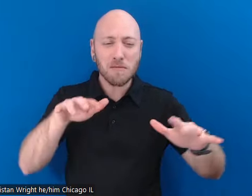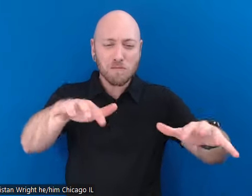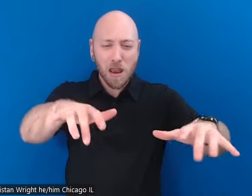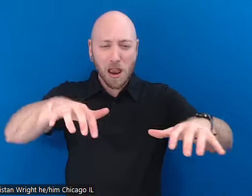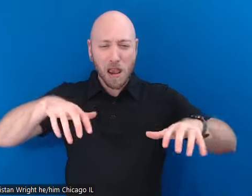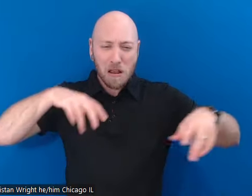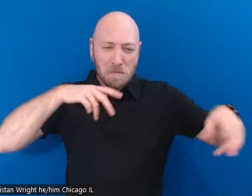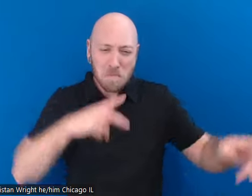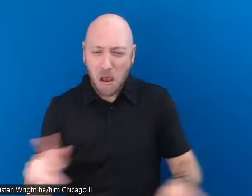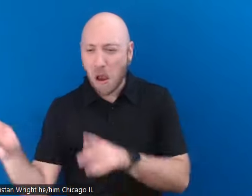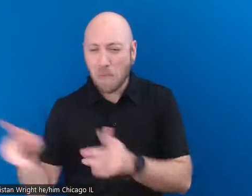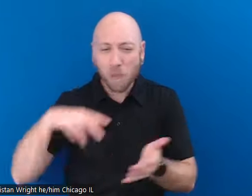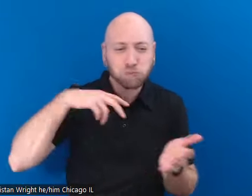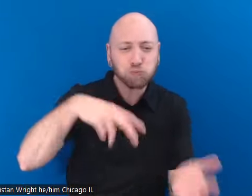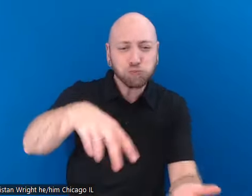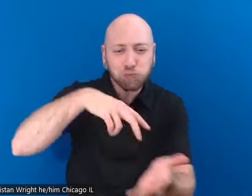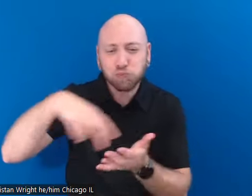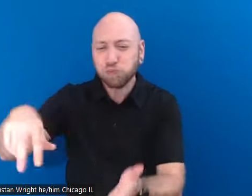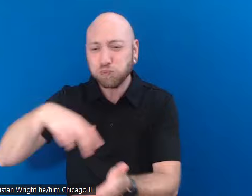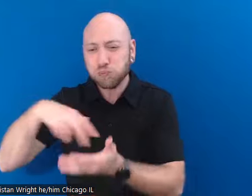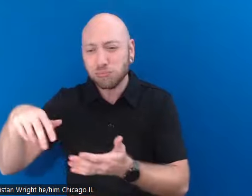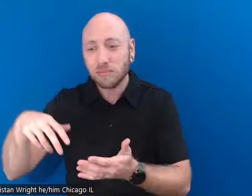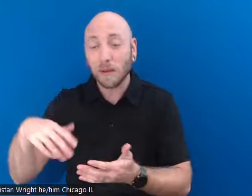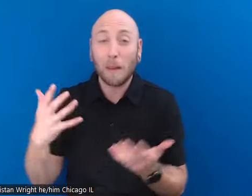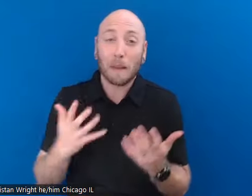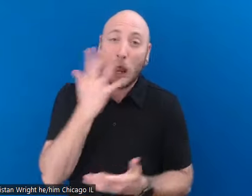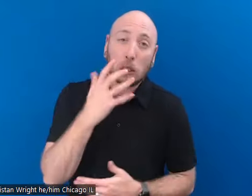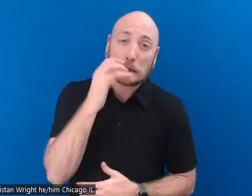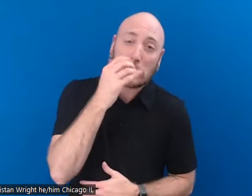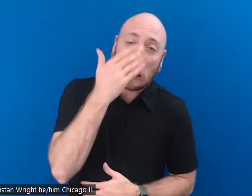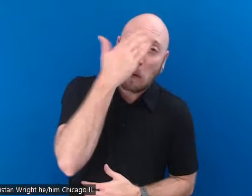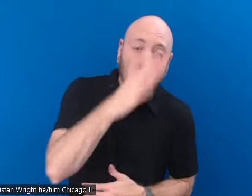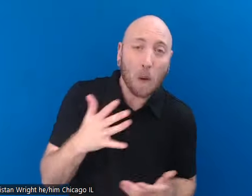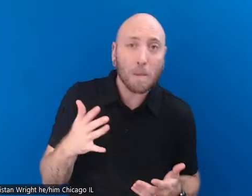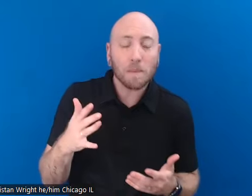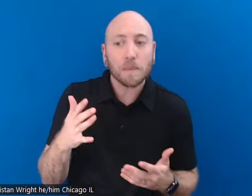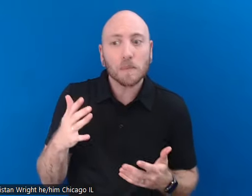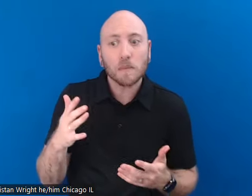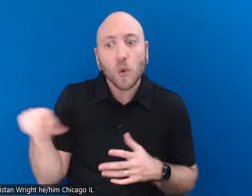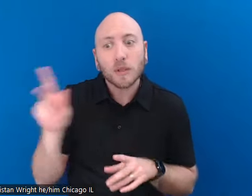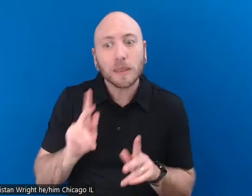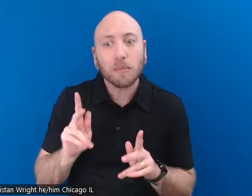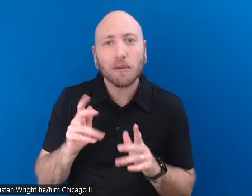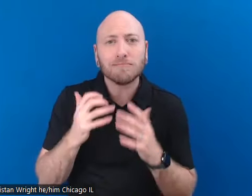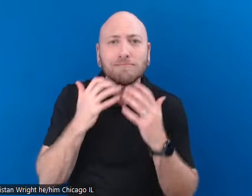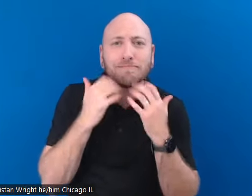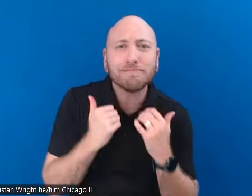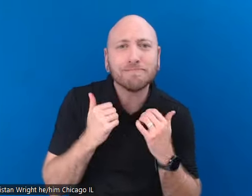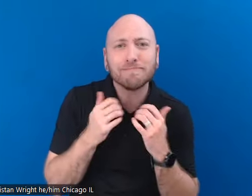and I was hanging out with the people that got me sober and people who were important to me and people who